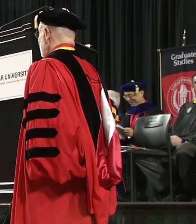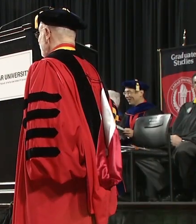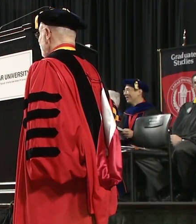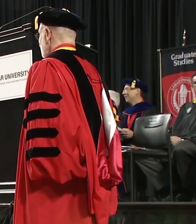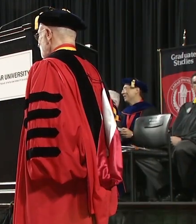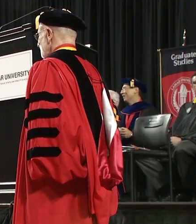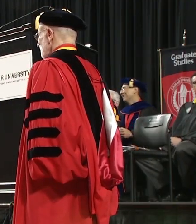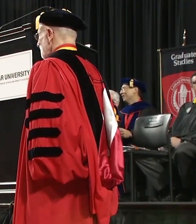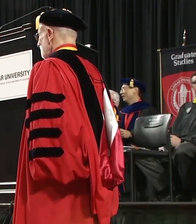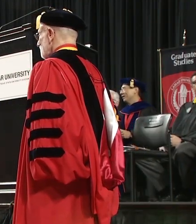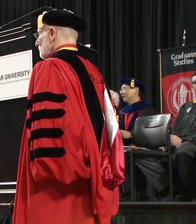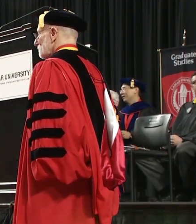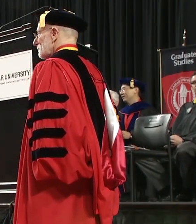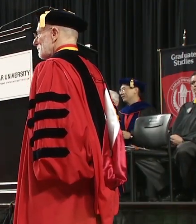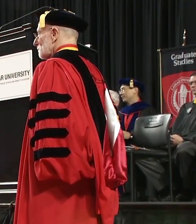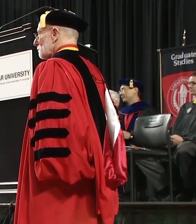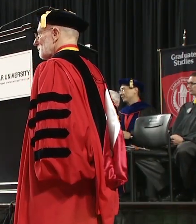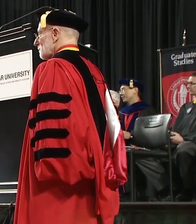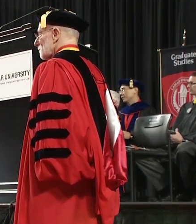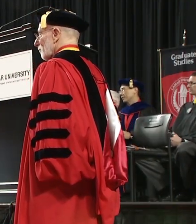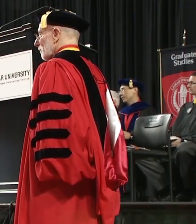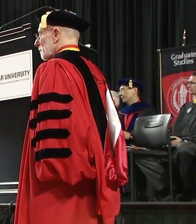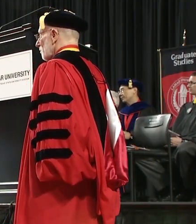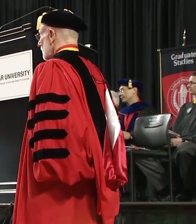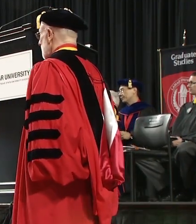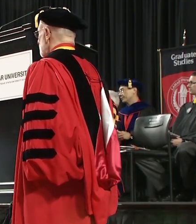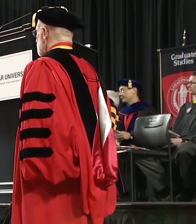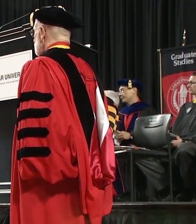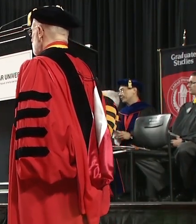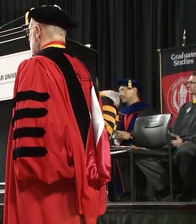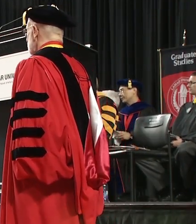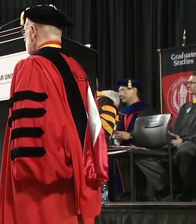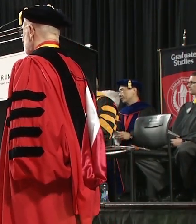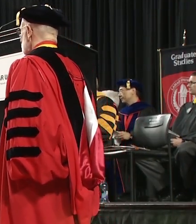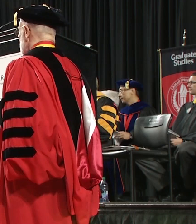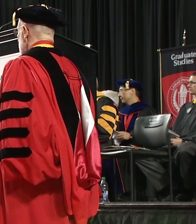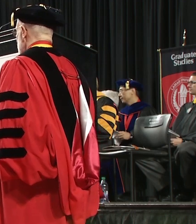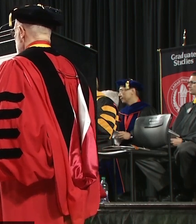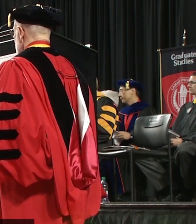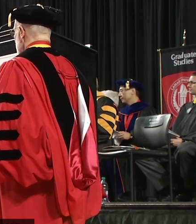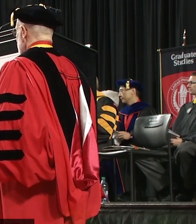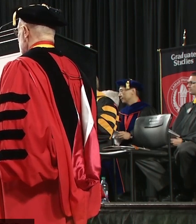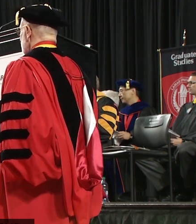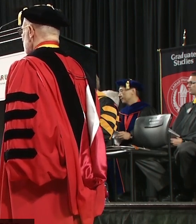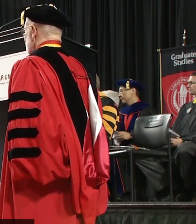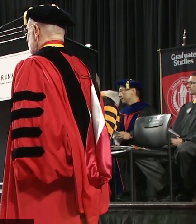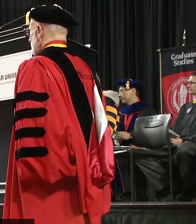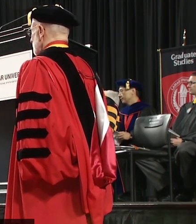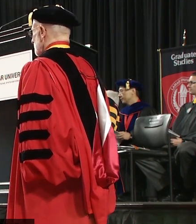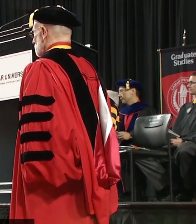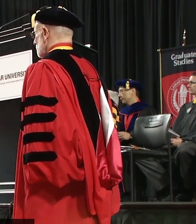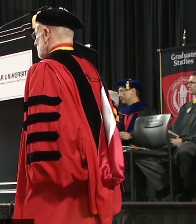For the Bachelor of Fine Arts in Graphic Design, Marina Akhter.